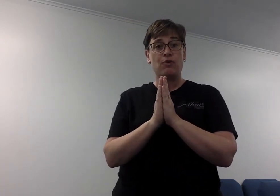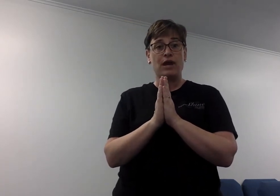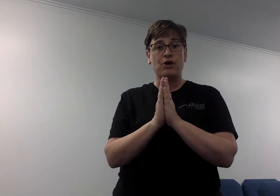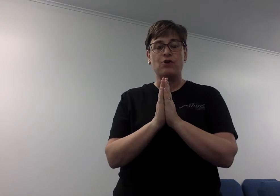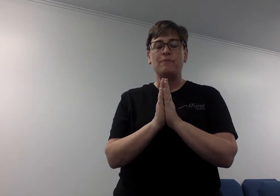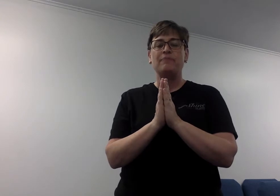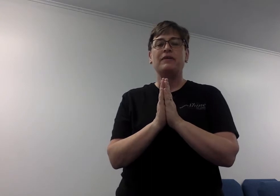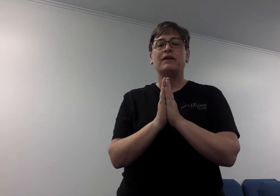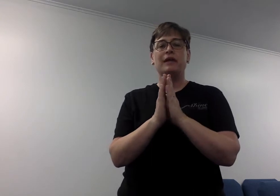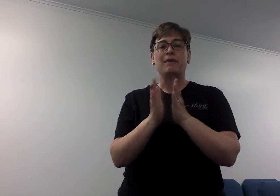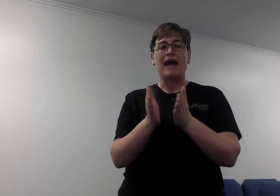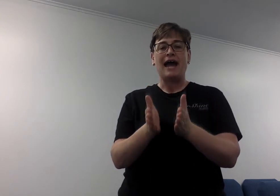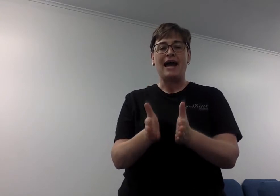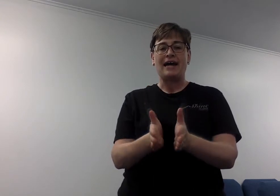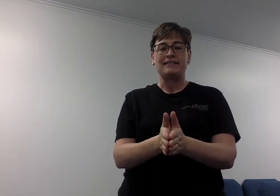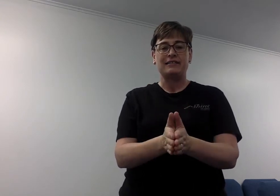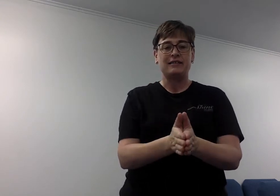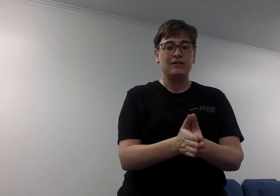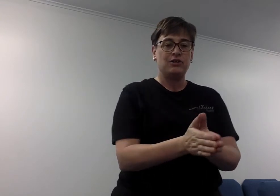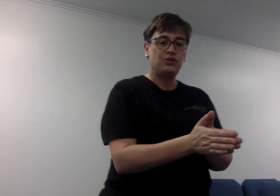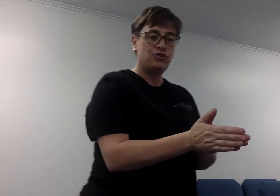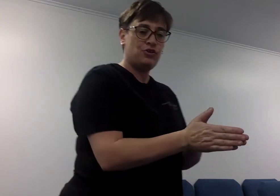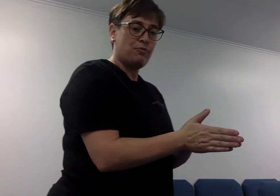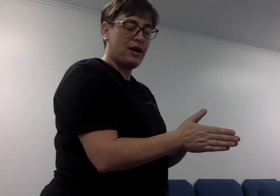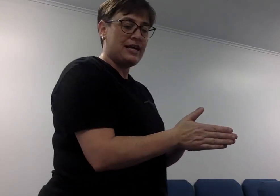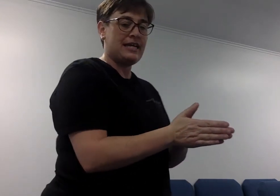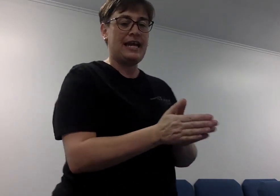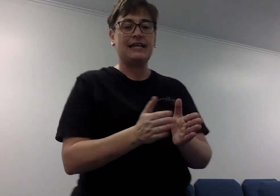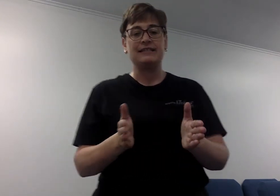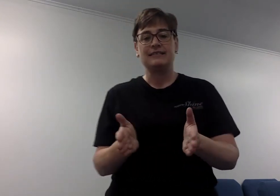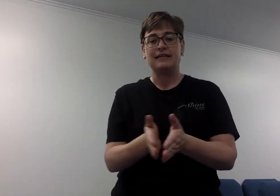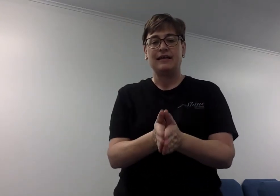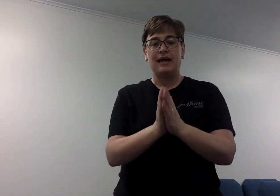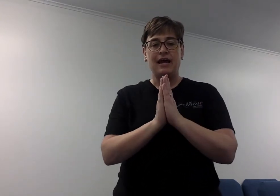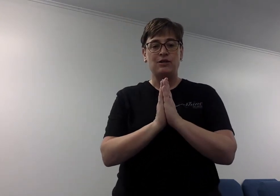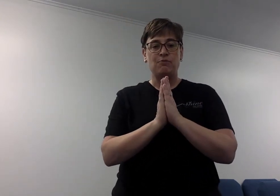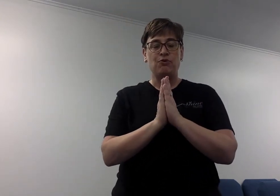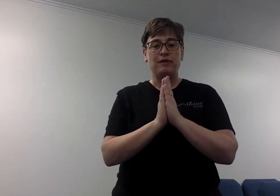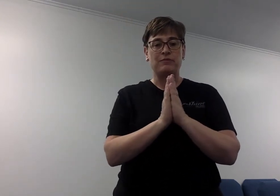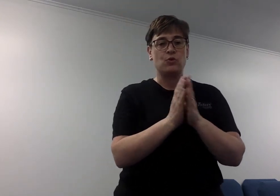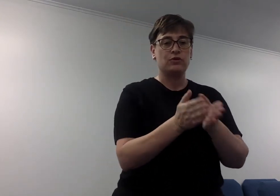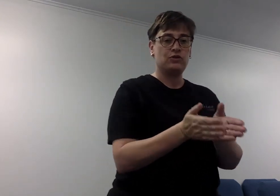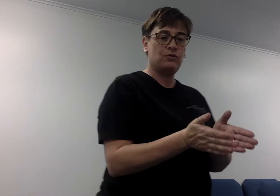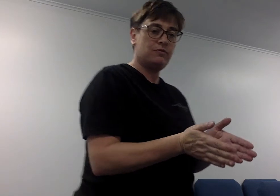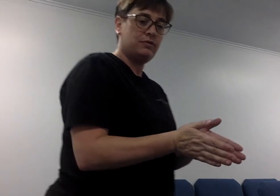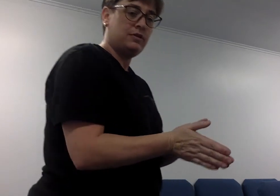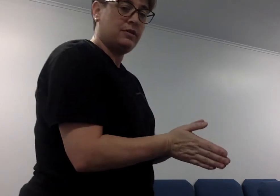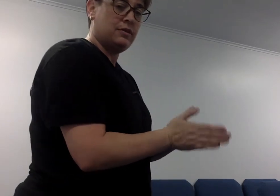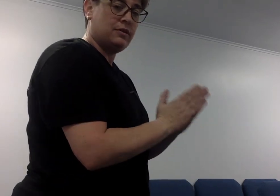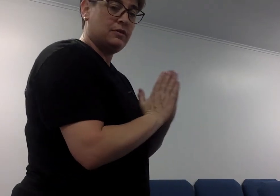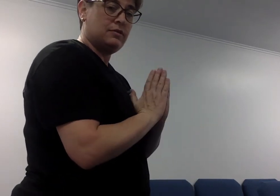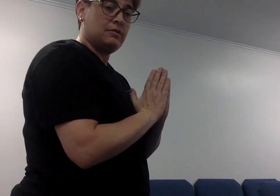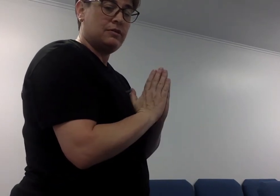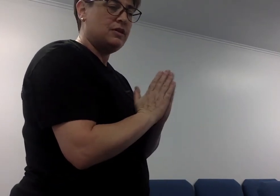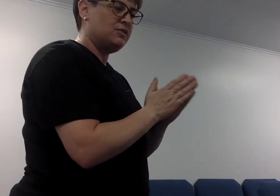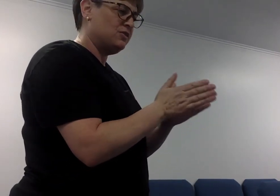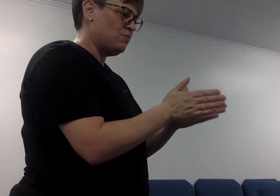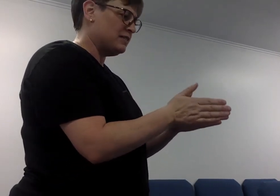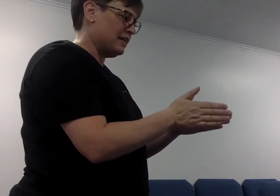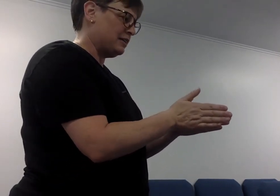prayer, okay, but ask, you do your praying hands and you pull them towards you. So it's almost like the